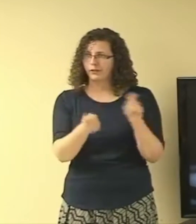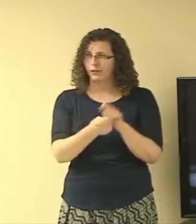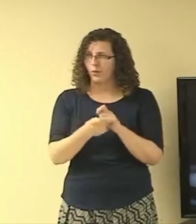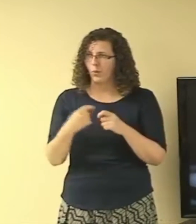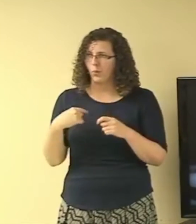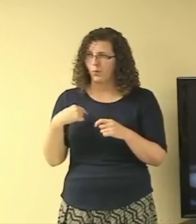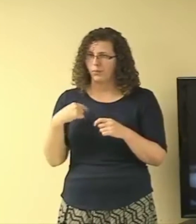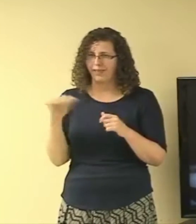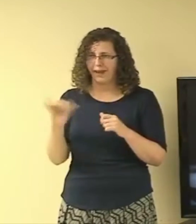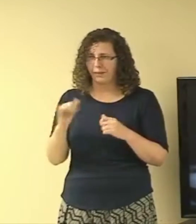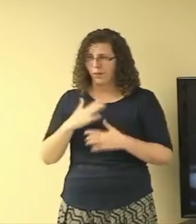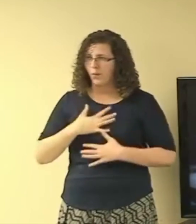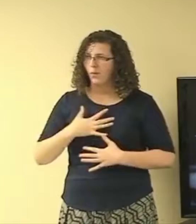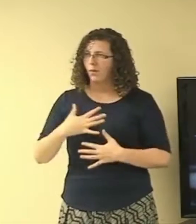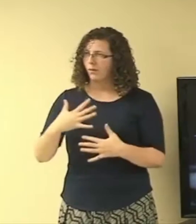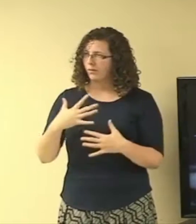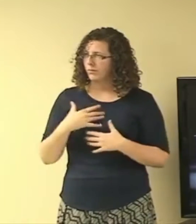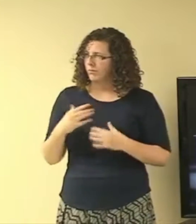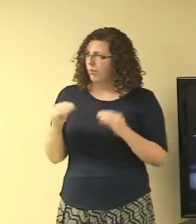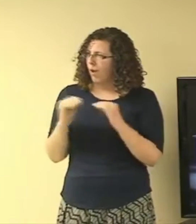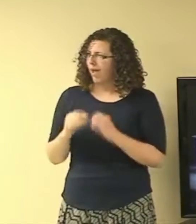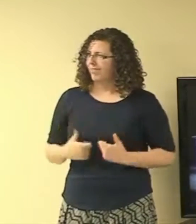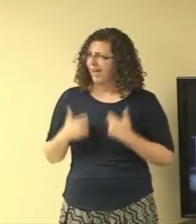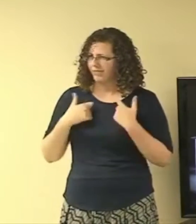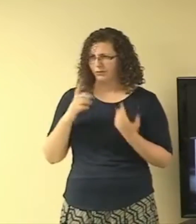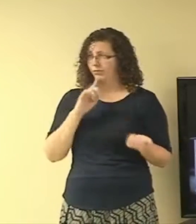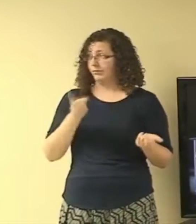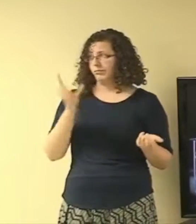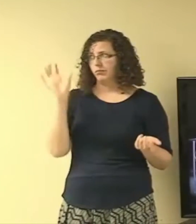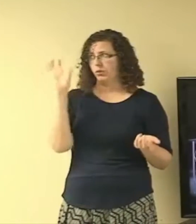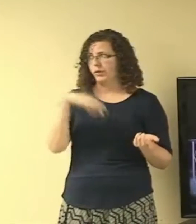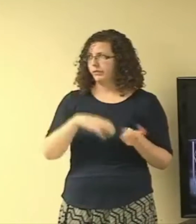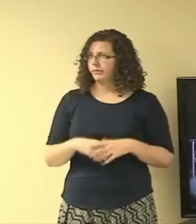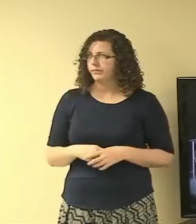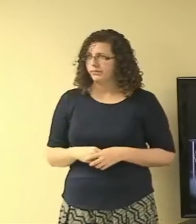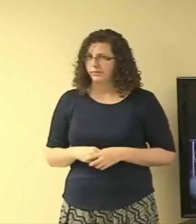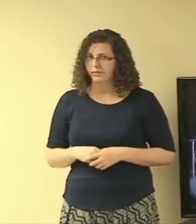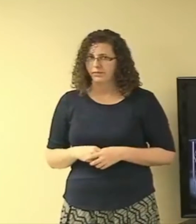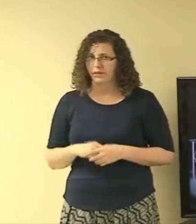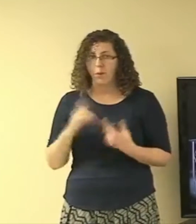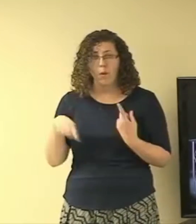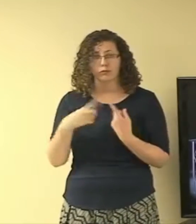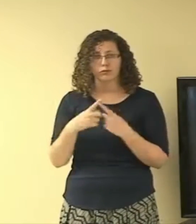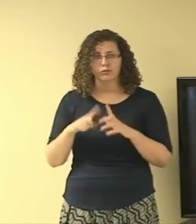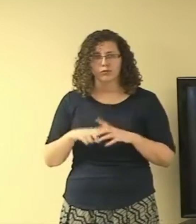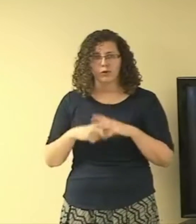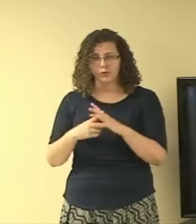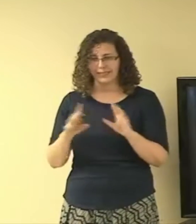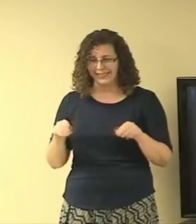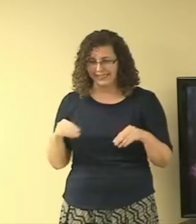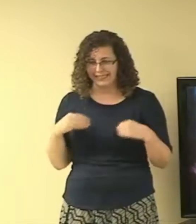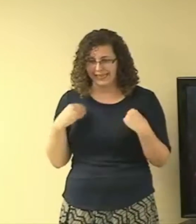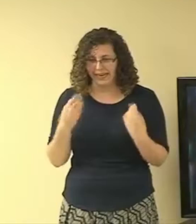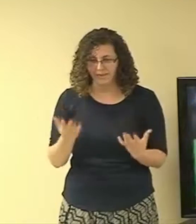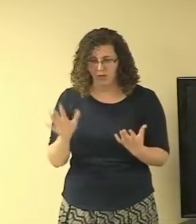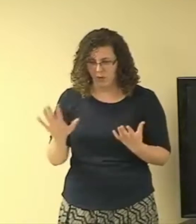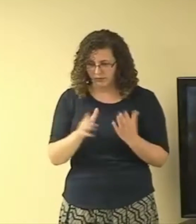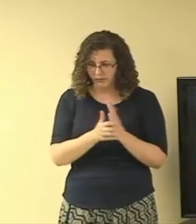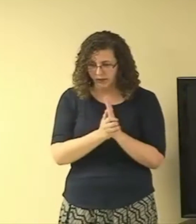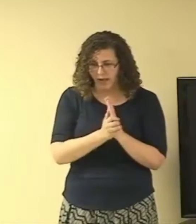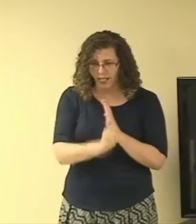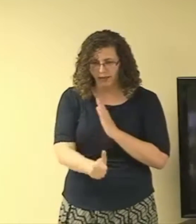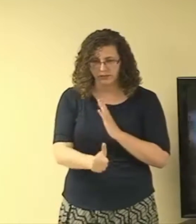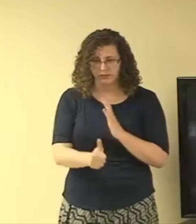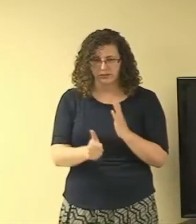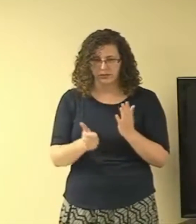deeper. It's weird. When you start to give of yourself, of your talents,